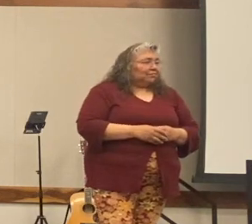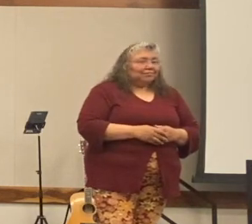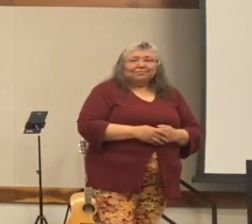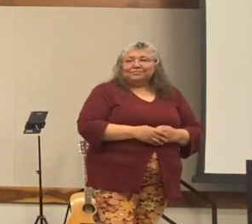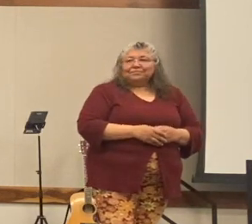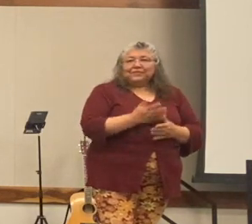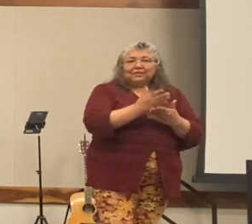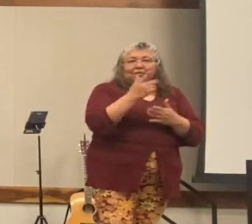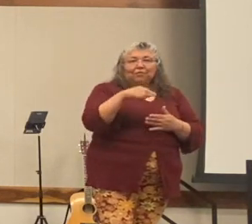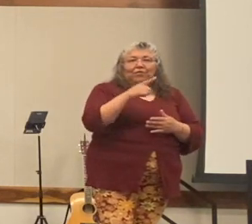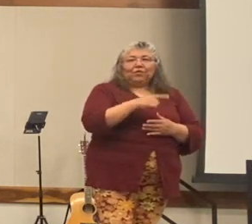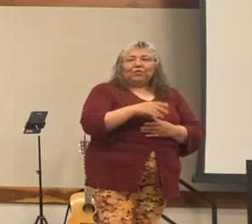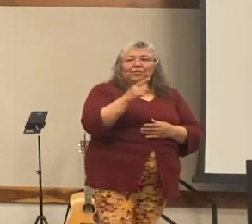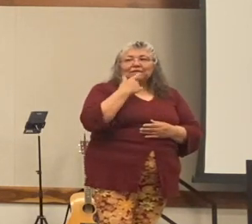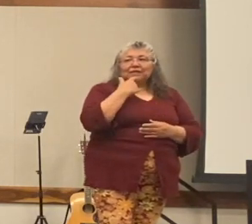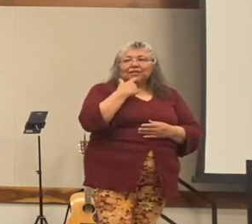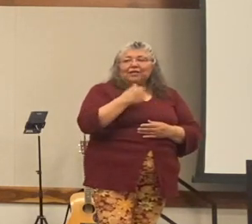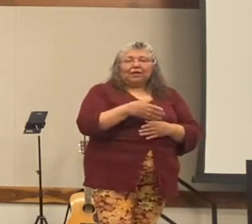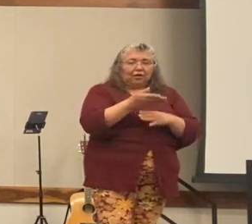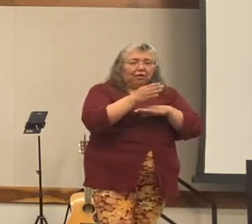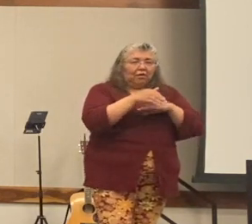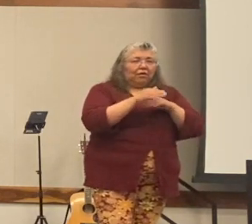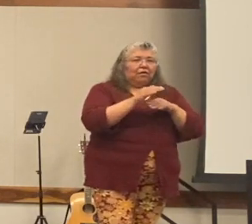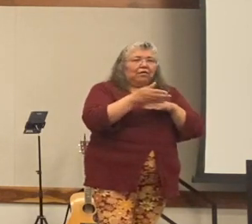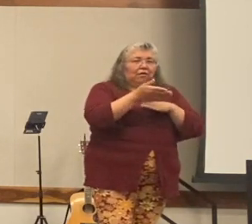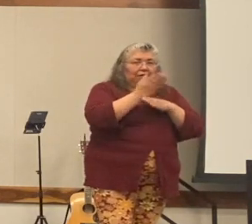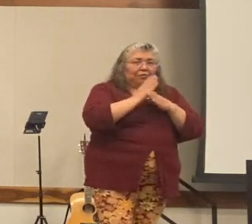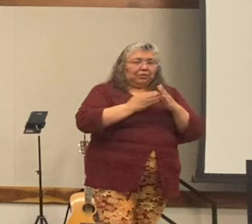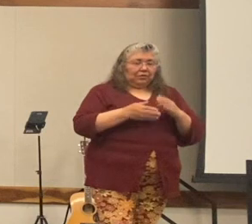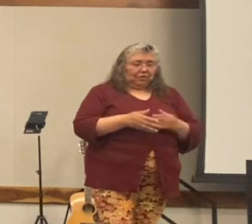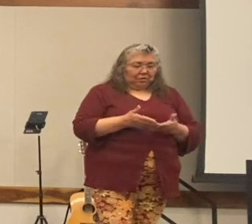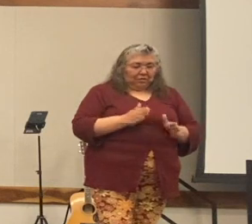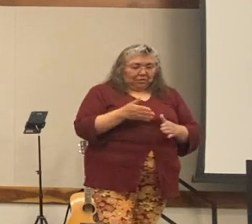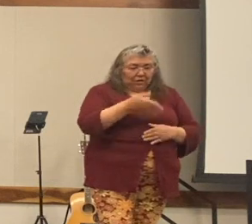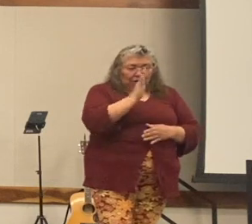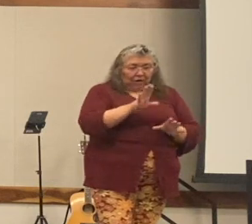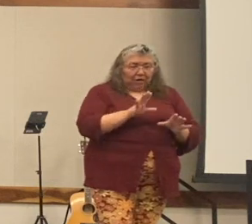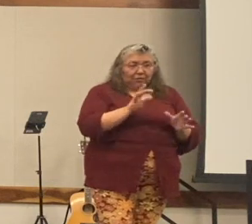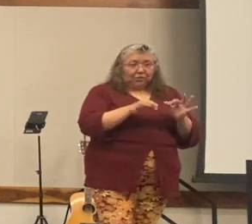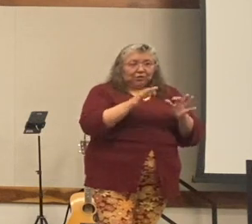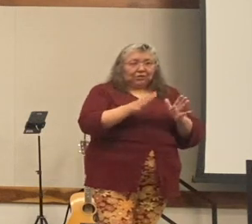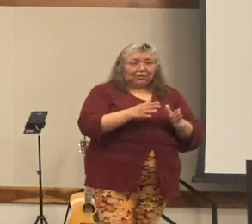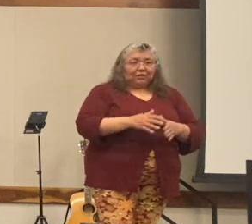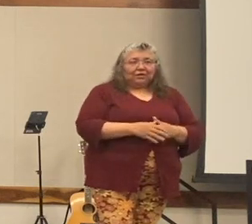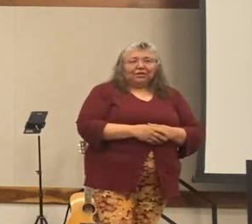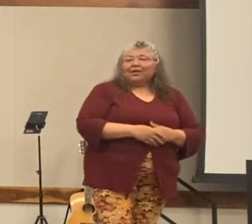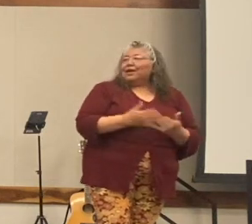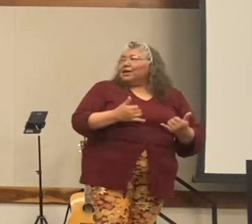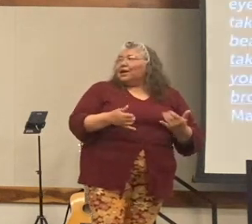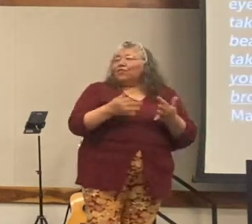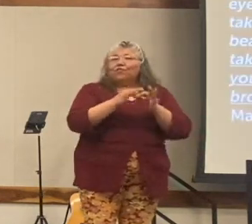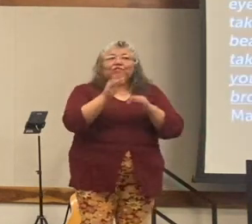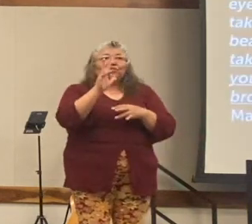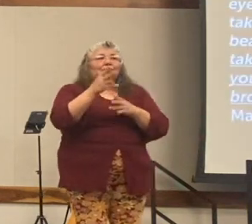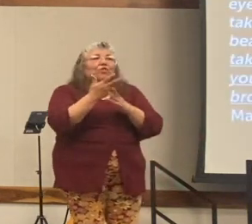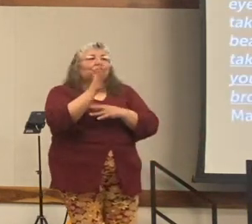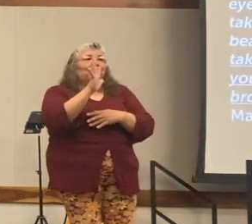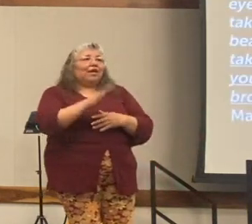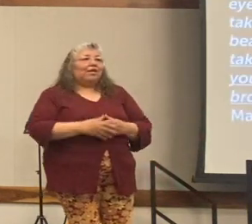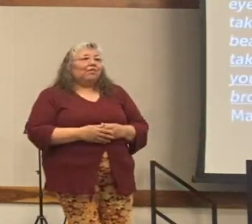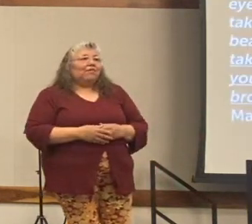God. Some of you are like saying that humbly. God. Let's look at that verses 3 through